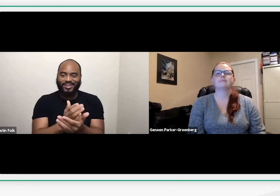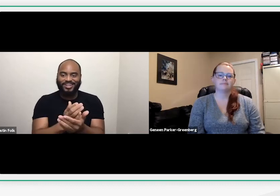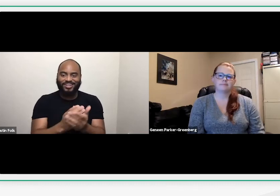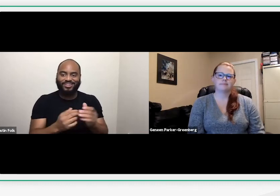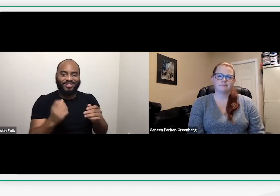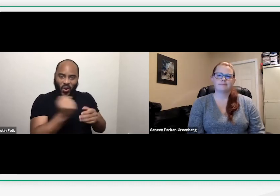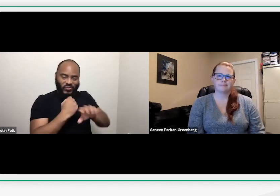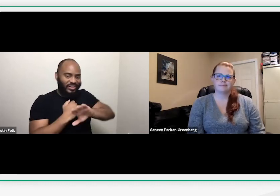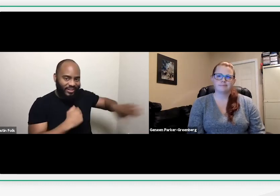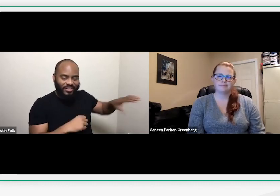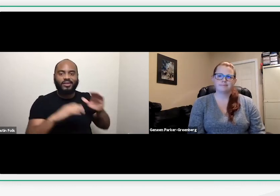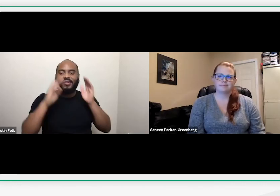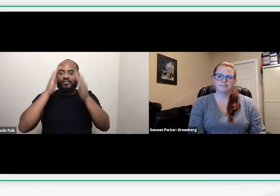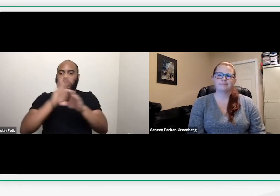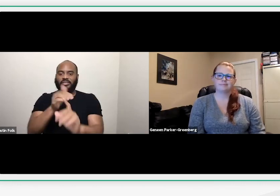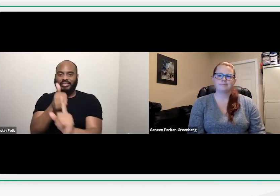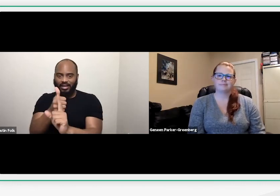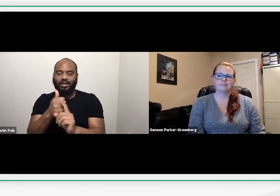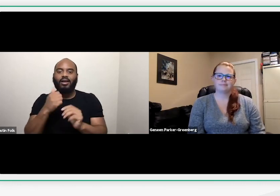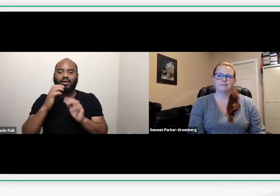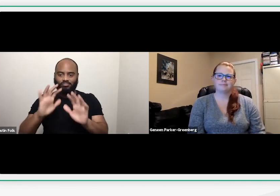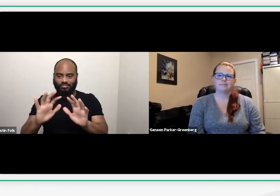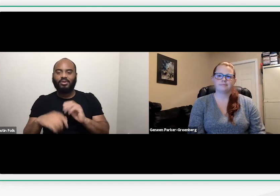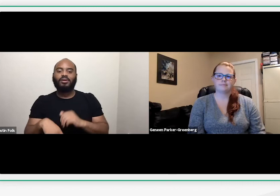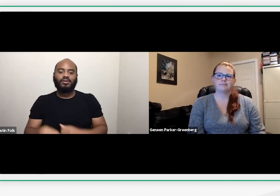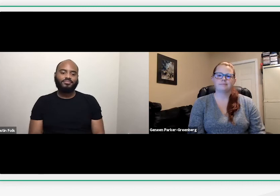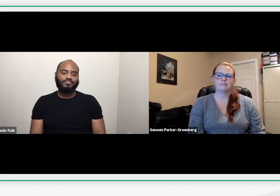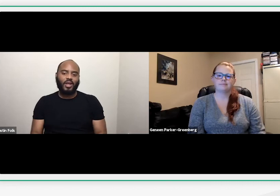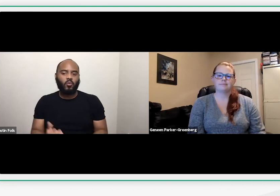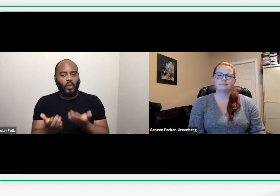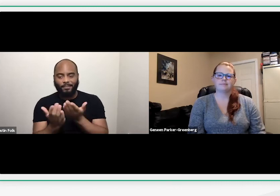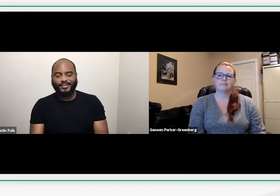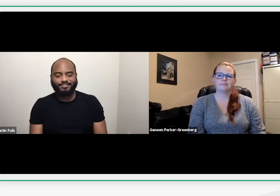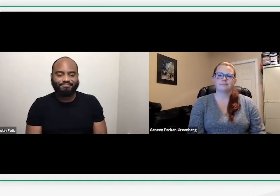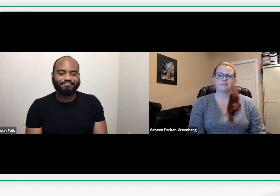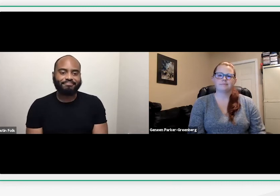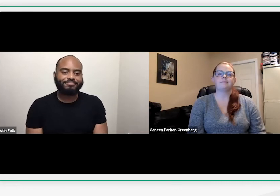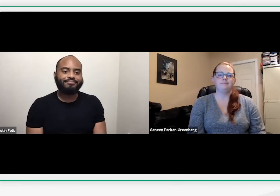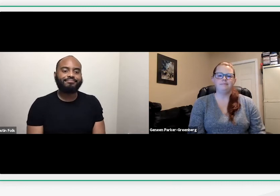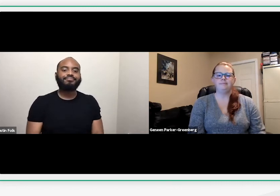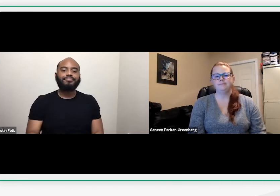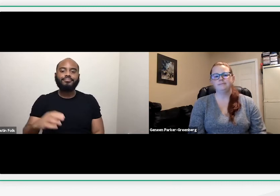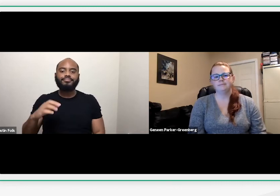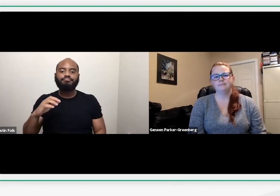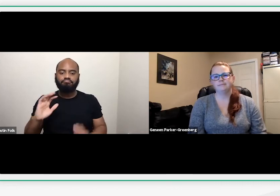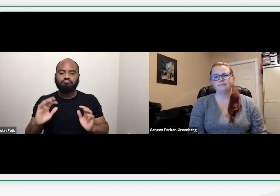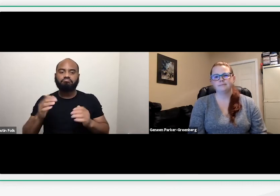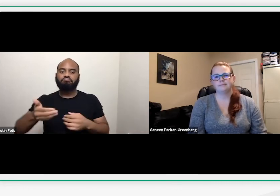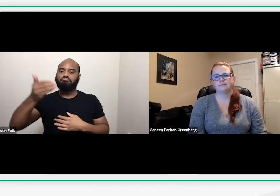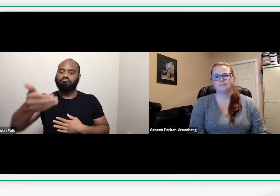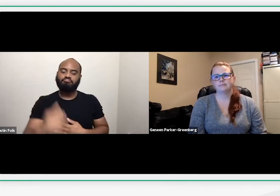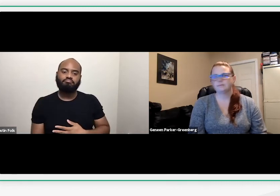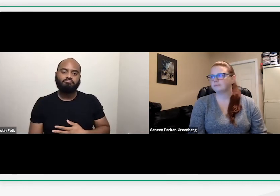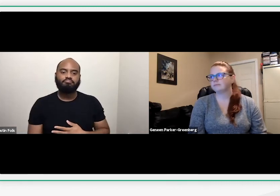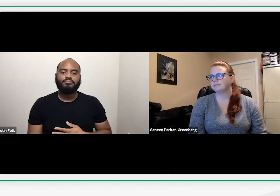to your credit, then don't use it. Put that on hold. Focus on aligning what you need to align in your life so